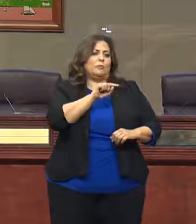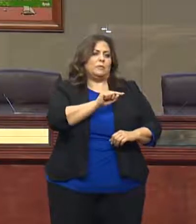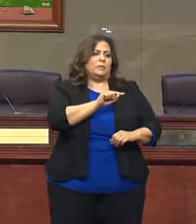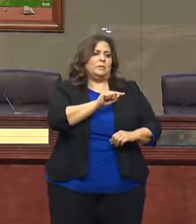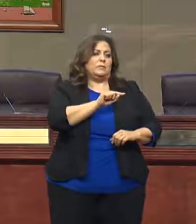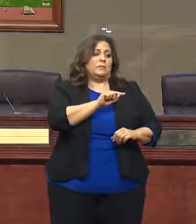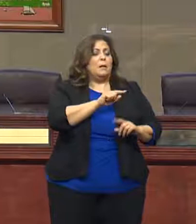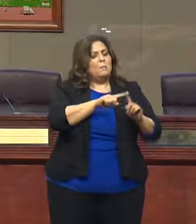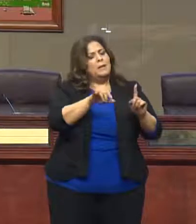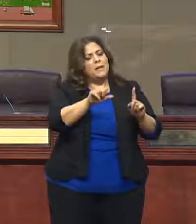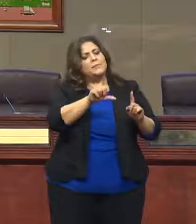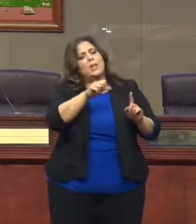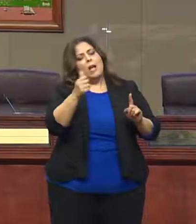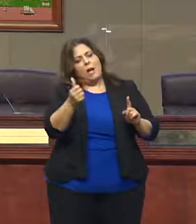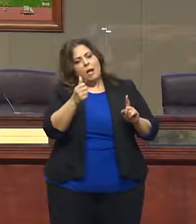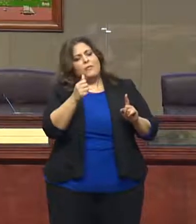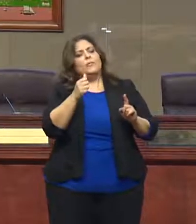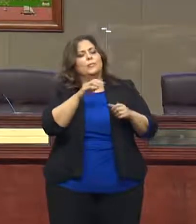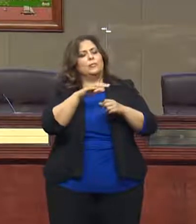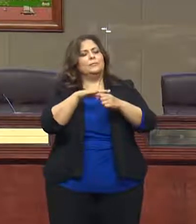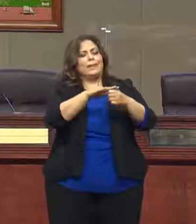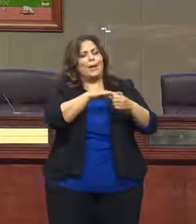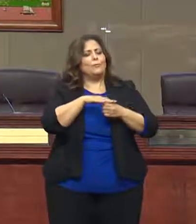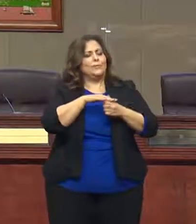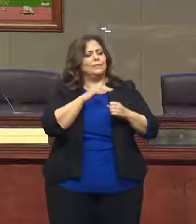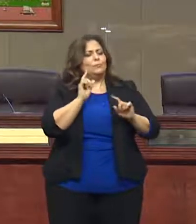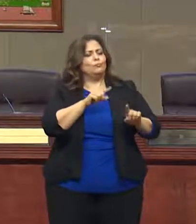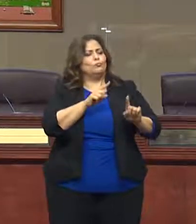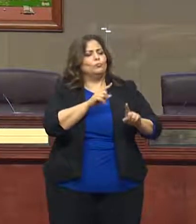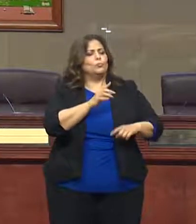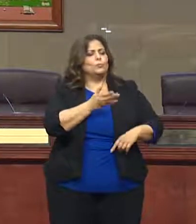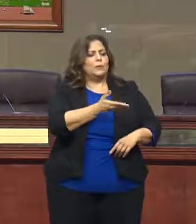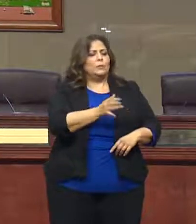other counties who got vaccinated there as well.